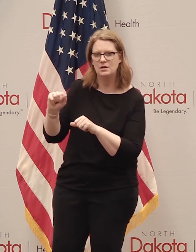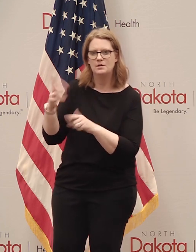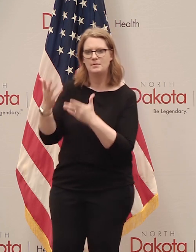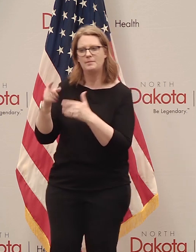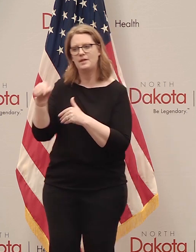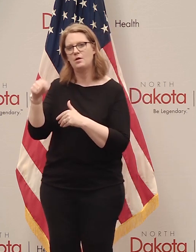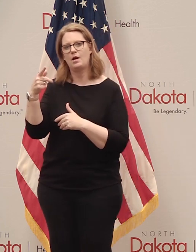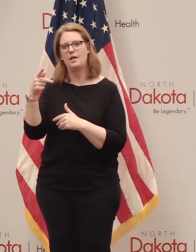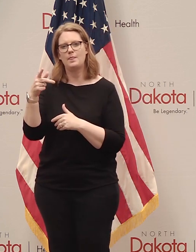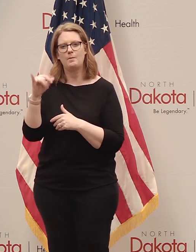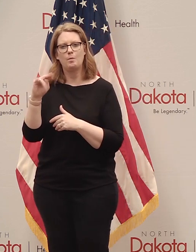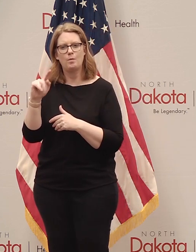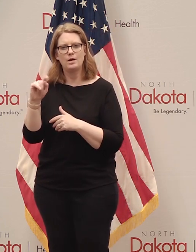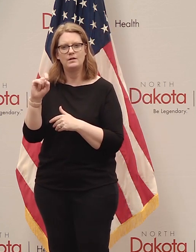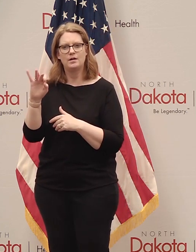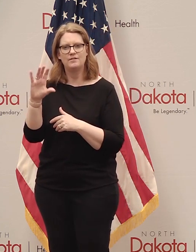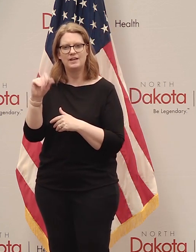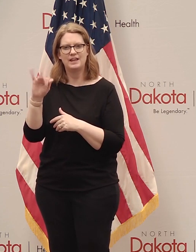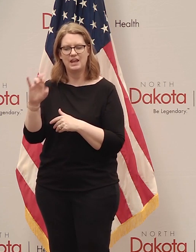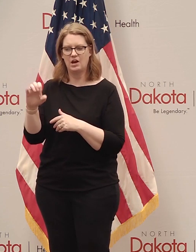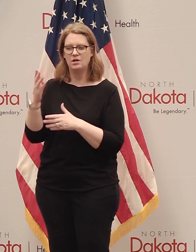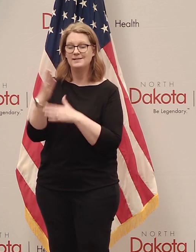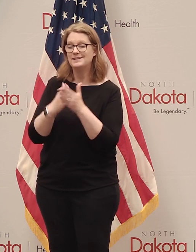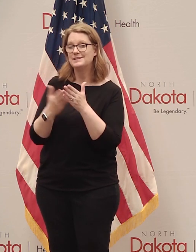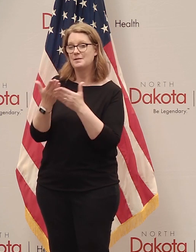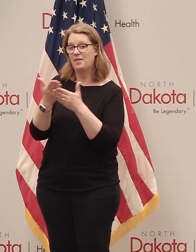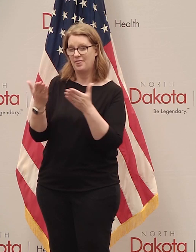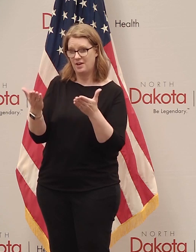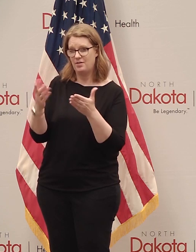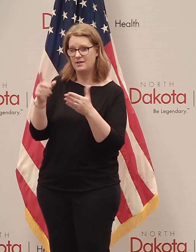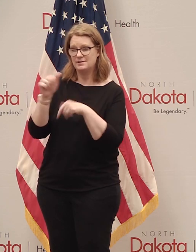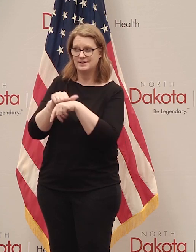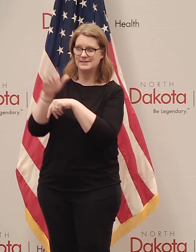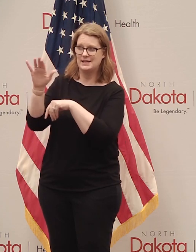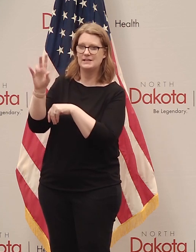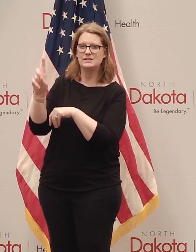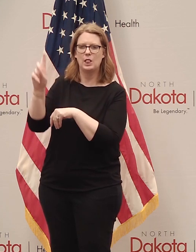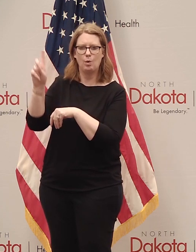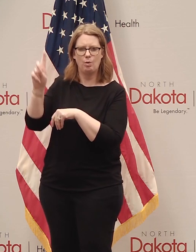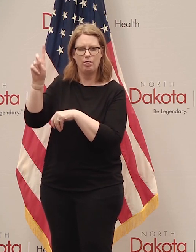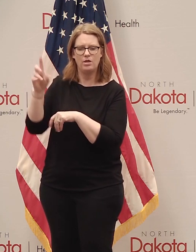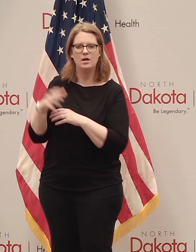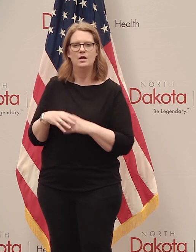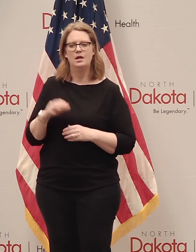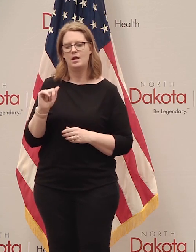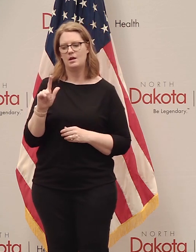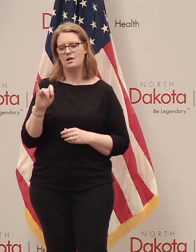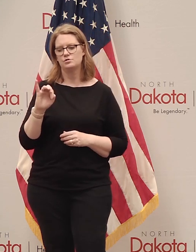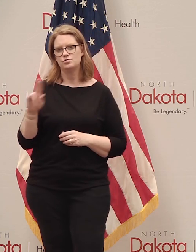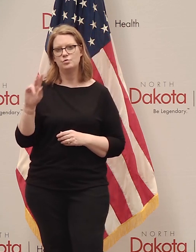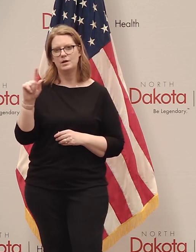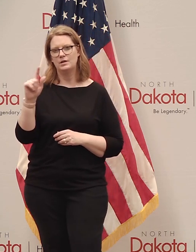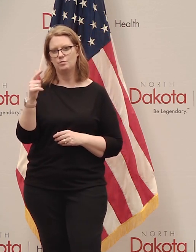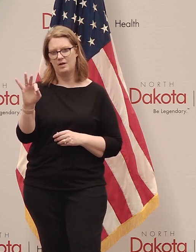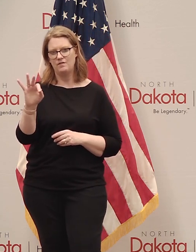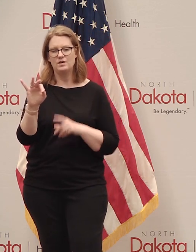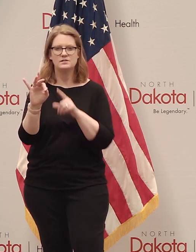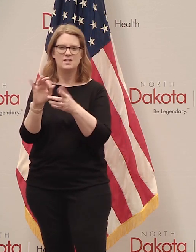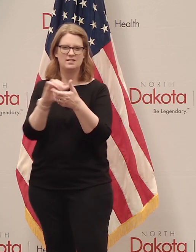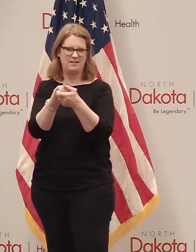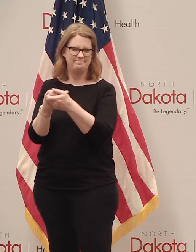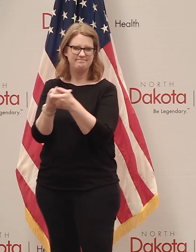care, they've got a lab in Duluth that they're sending some facilities to. Altru in Grand Forks has had a long partnership with